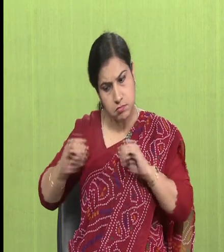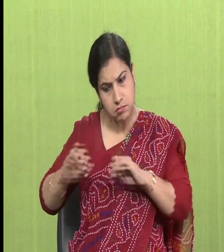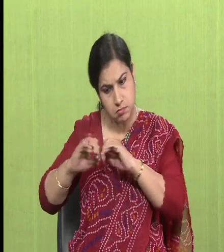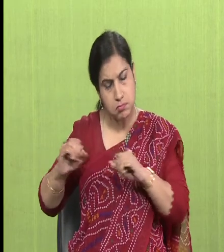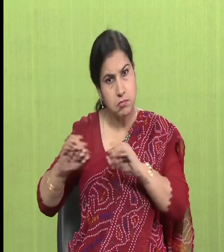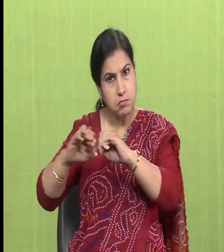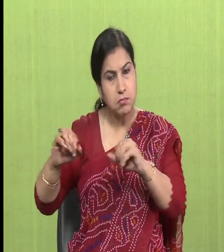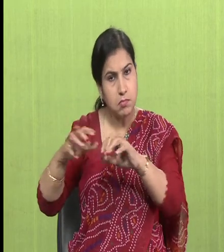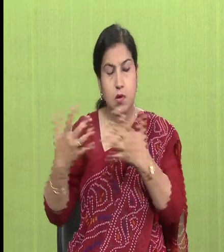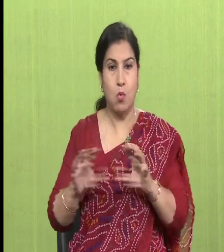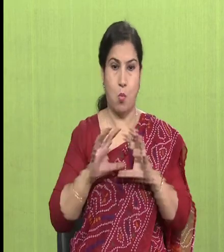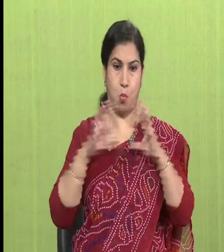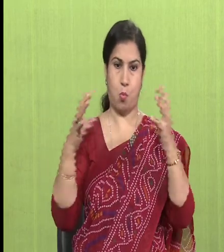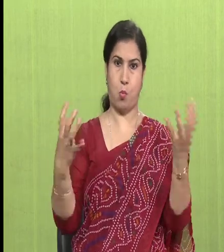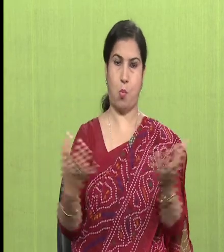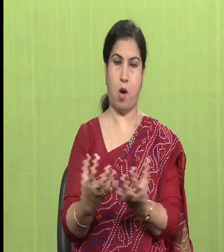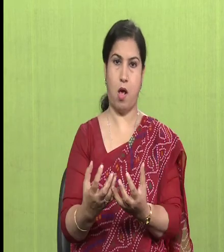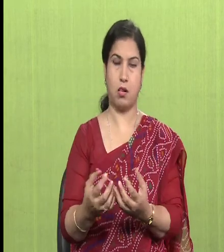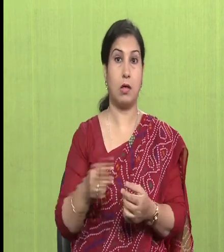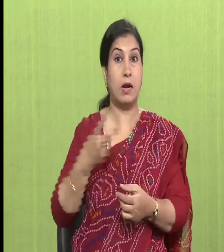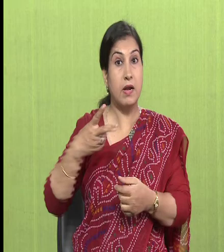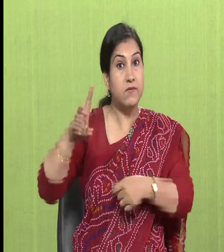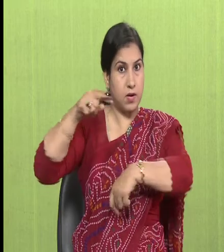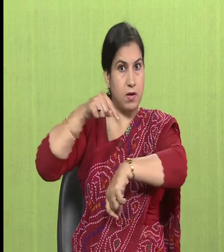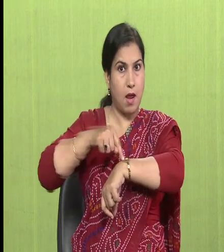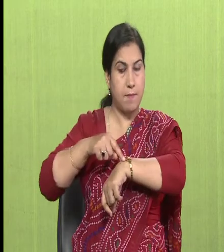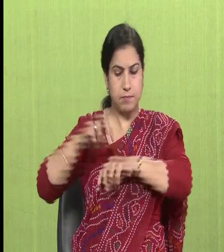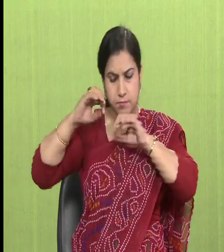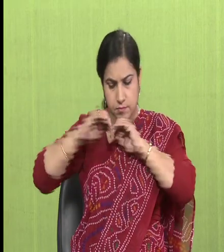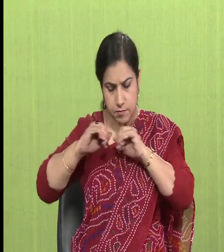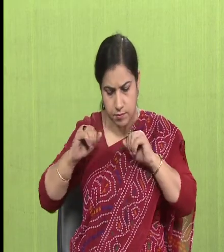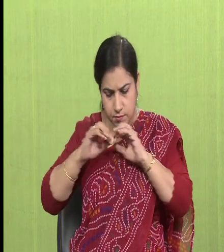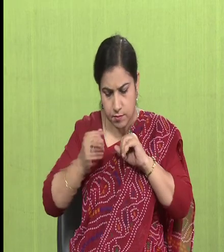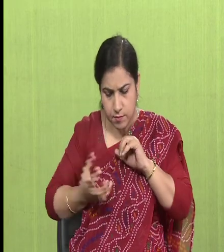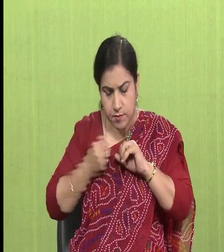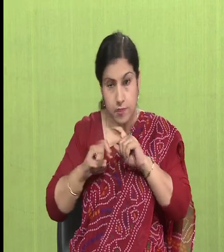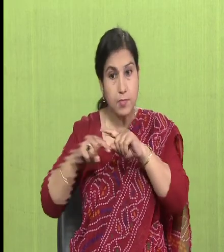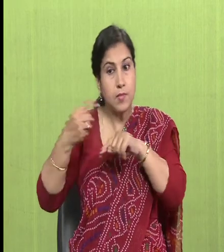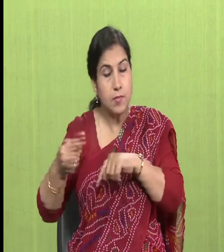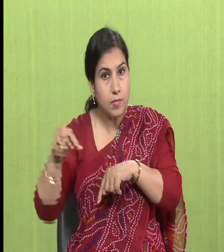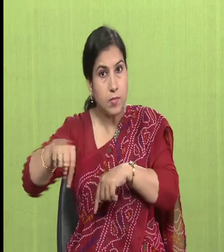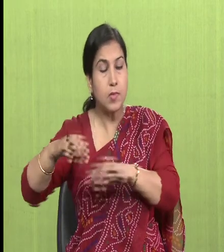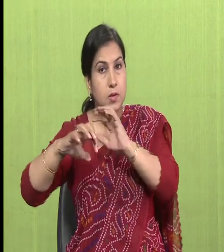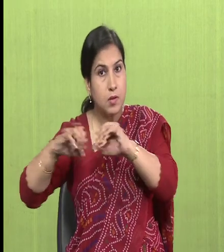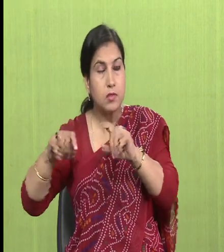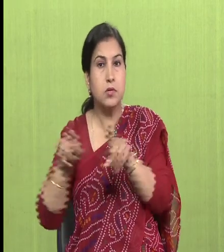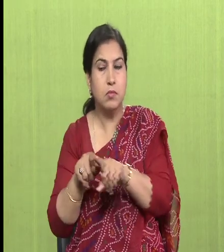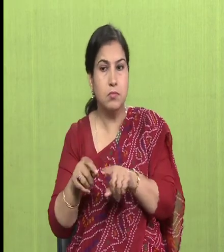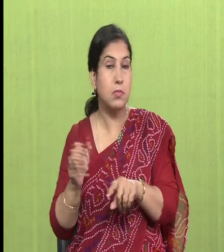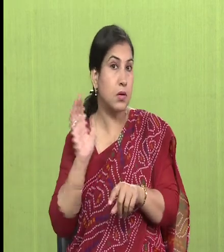of the world from time to time. and we get to know about them in TV news